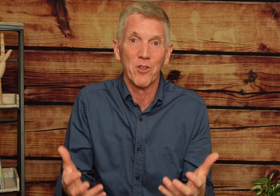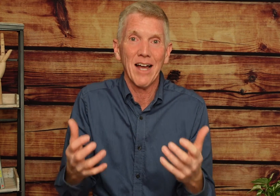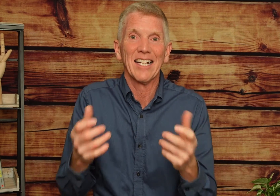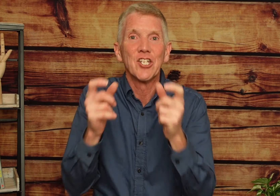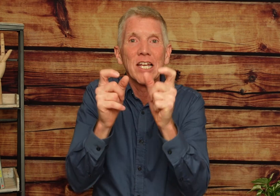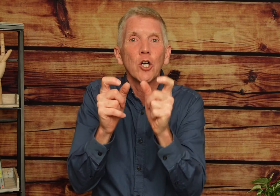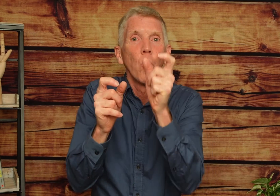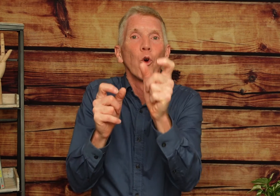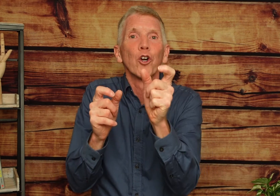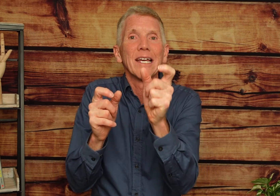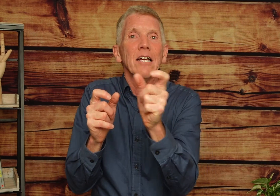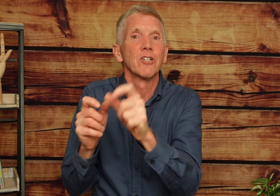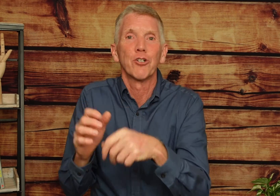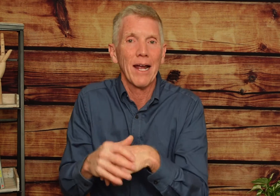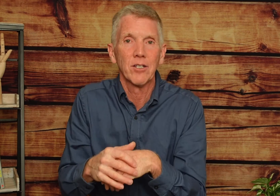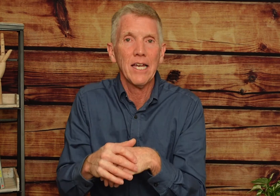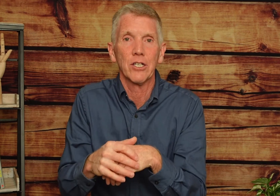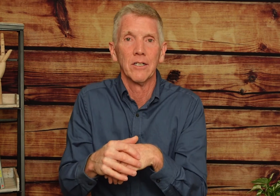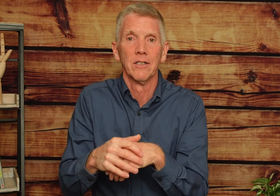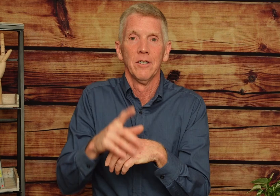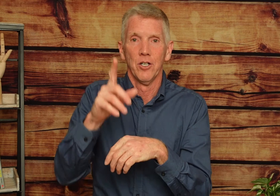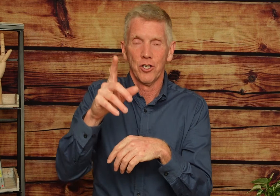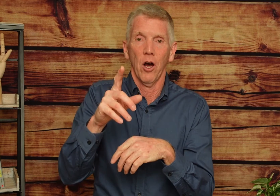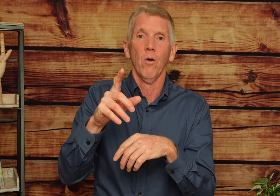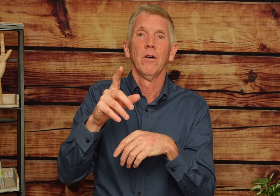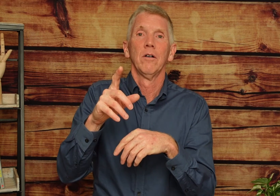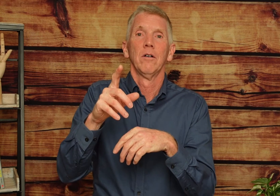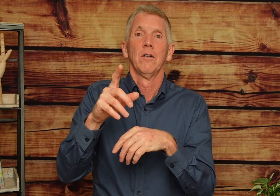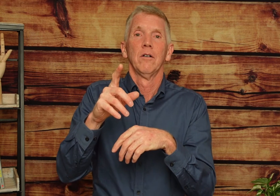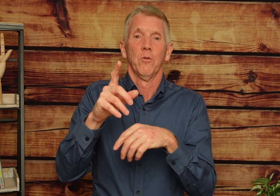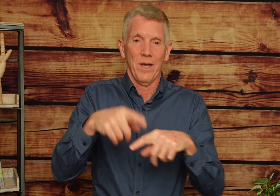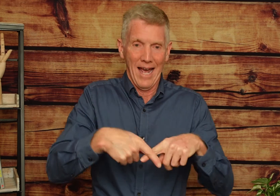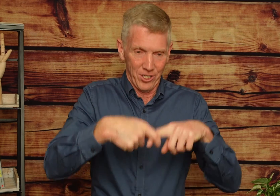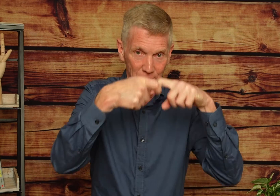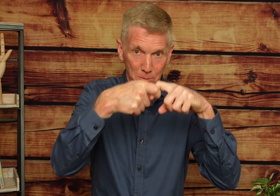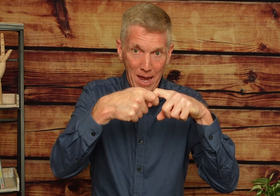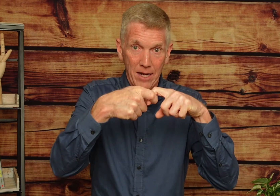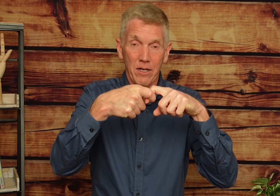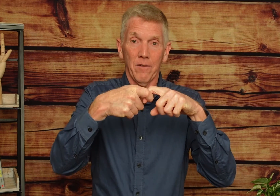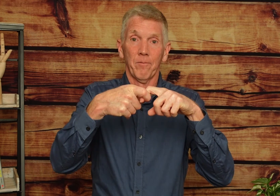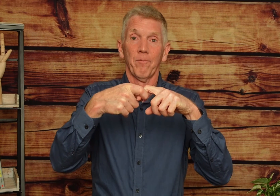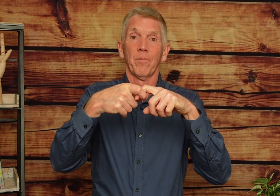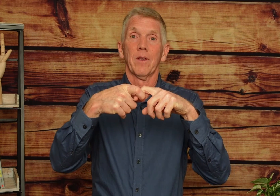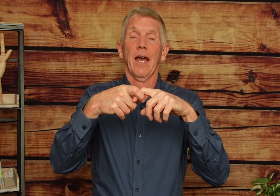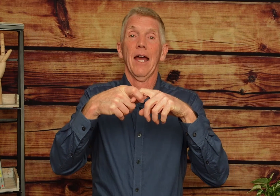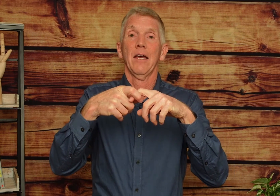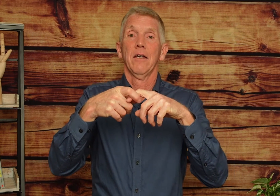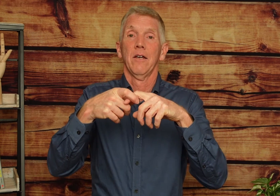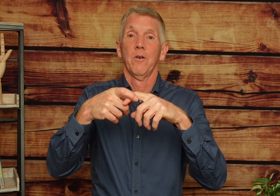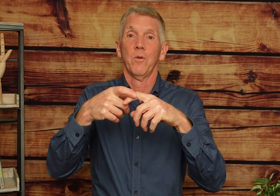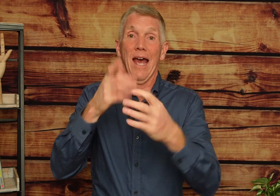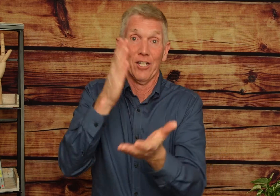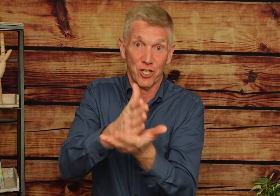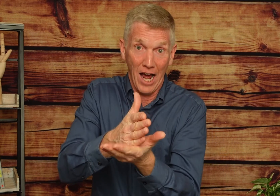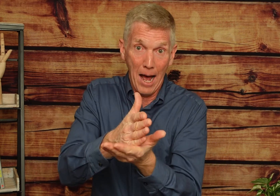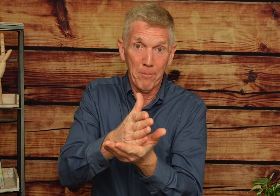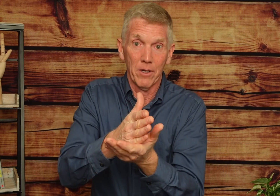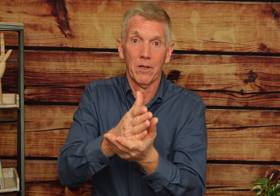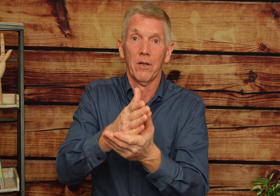not a single word English translation. So we had suspend, okay? We had stop.